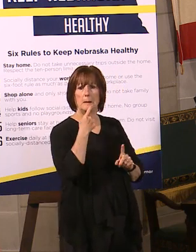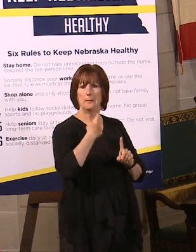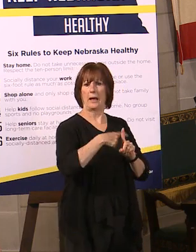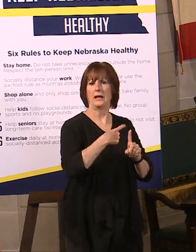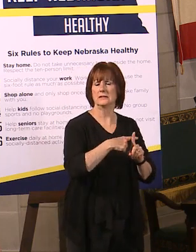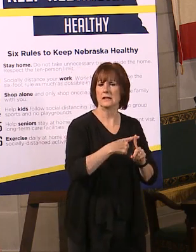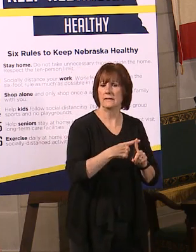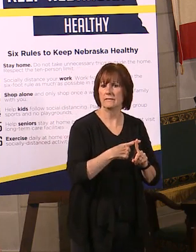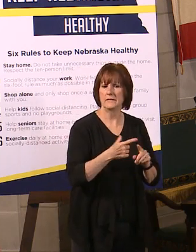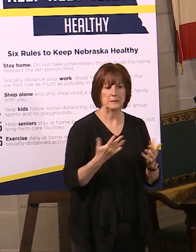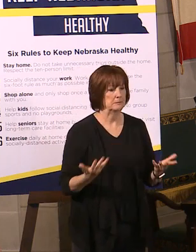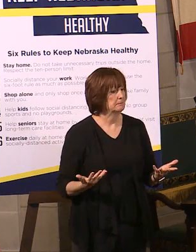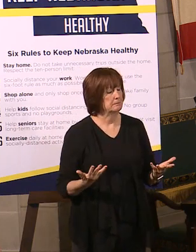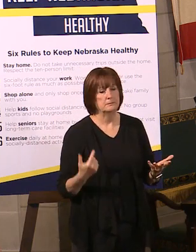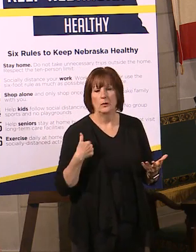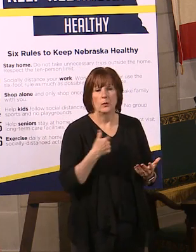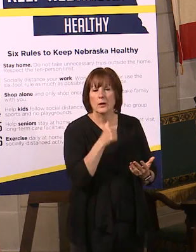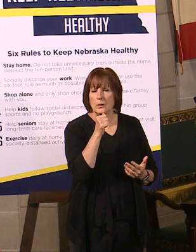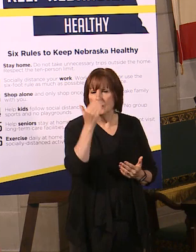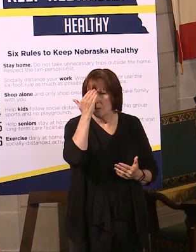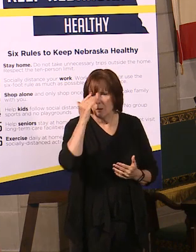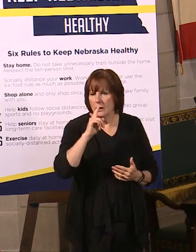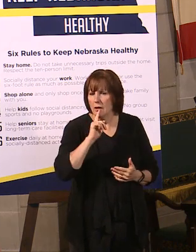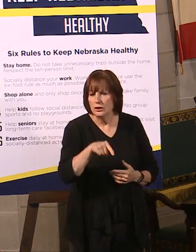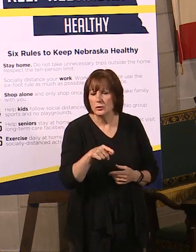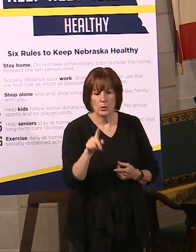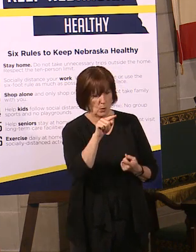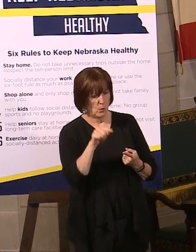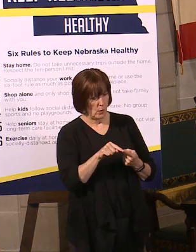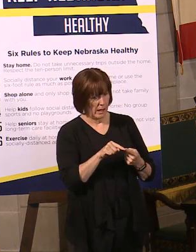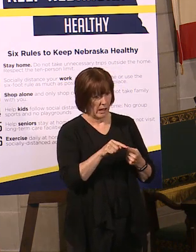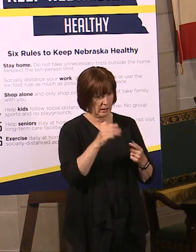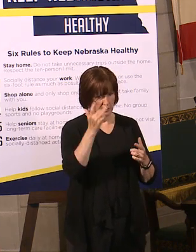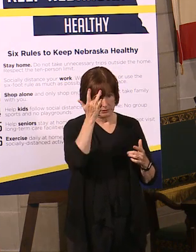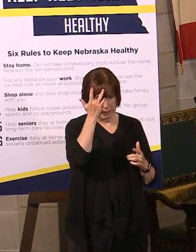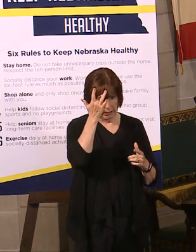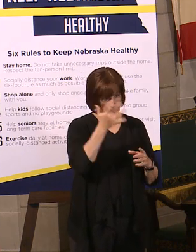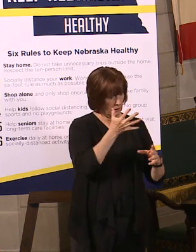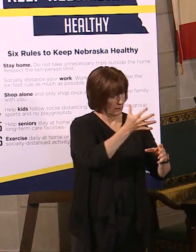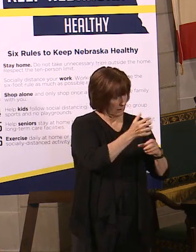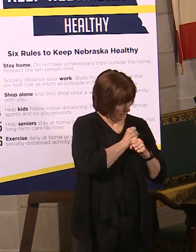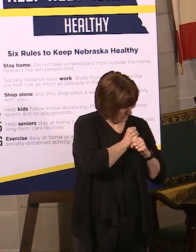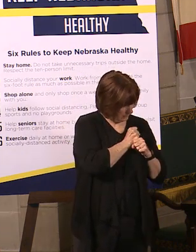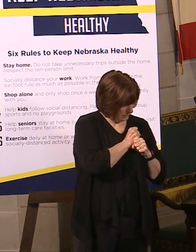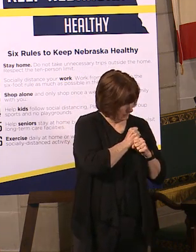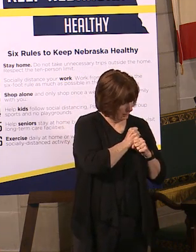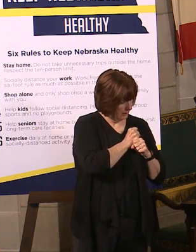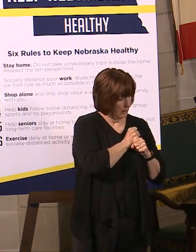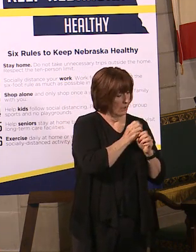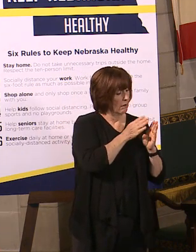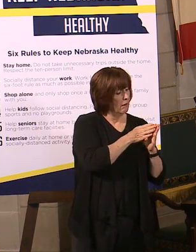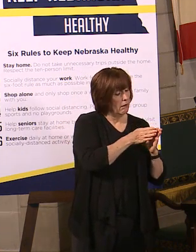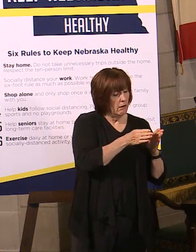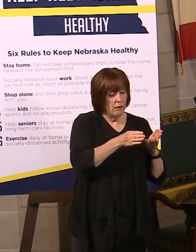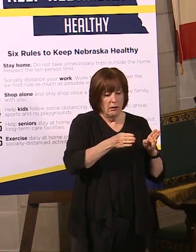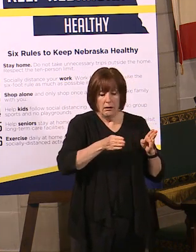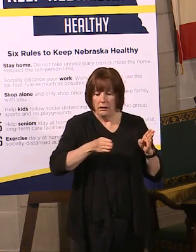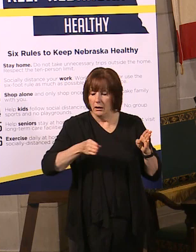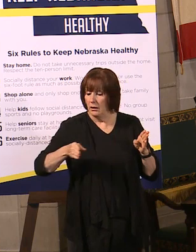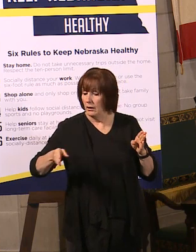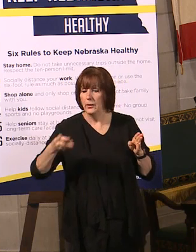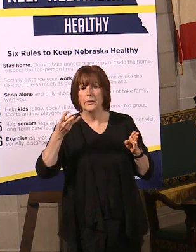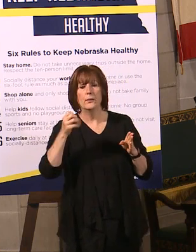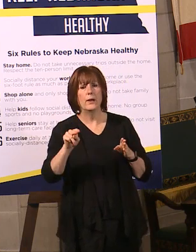And nobody really knows the answer at what point in time after you've contracted that virus when that